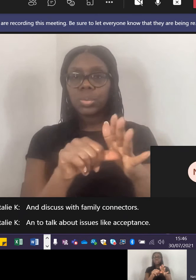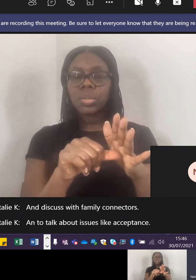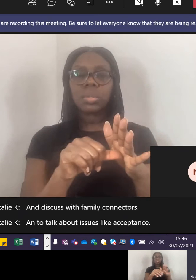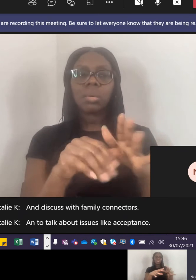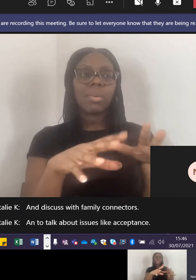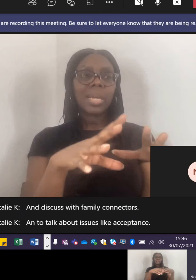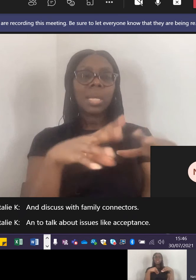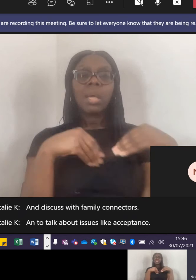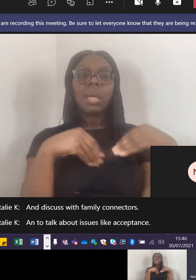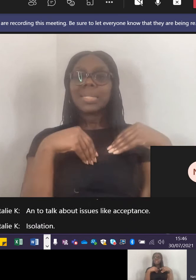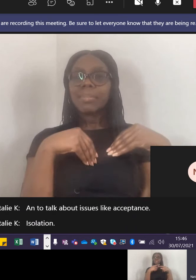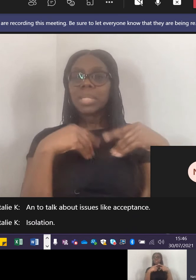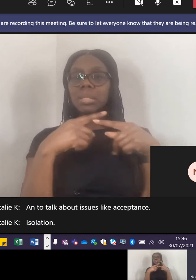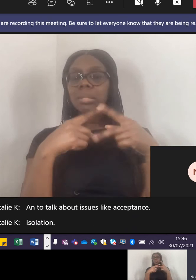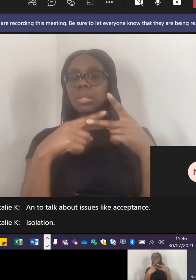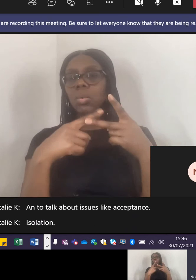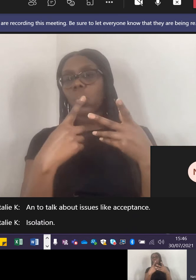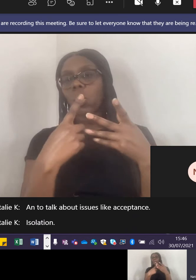isolation,